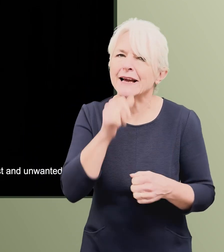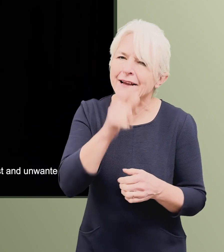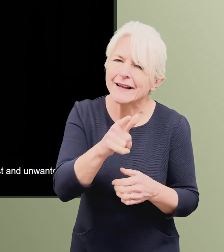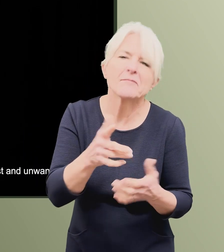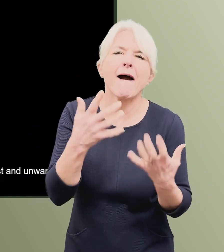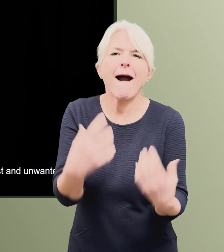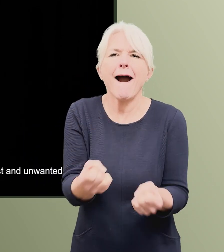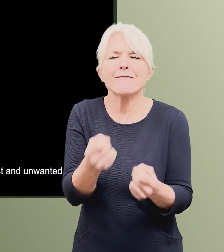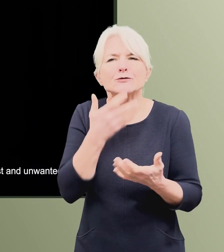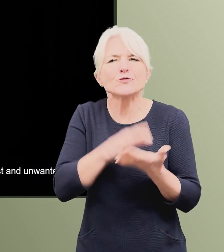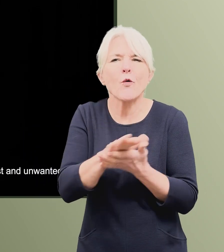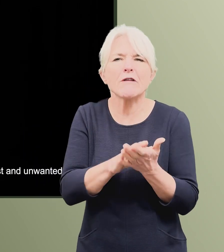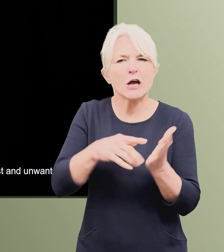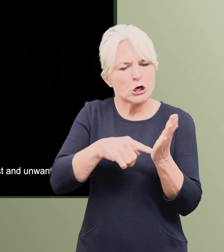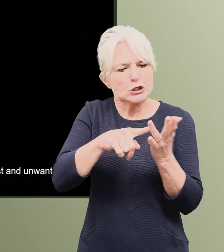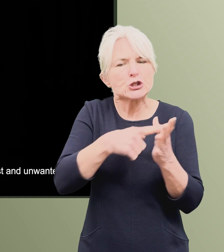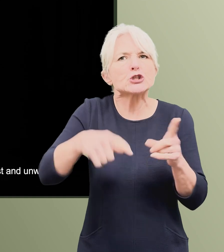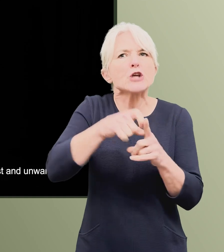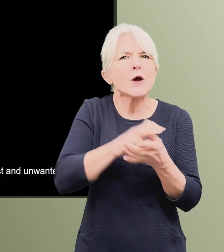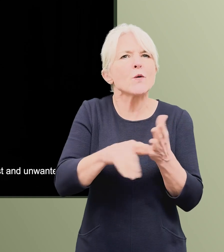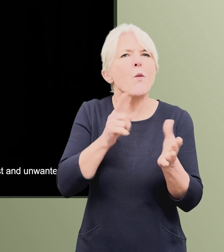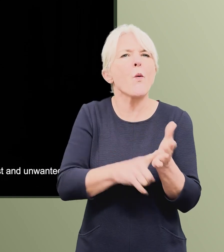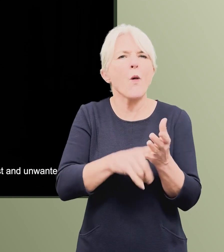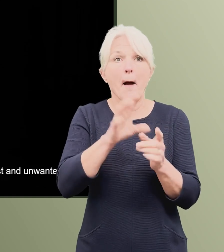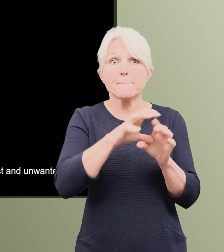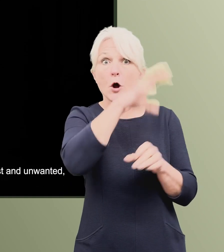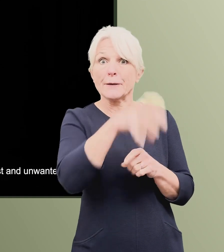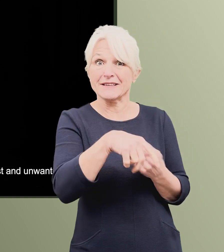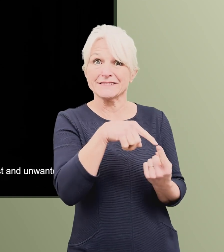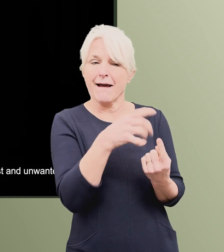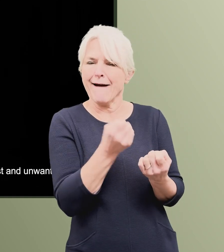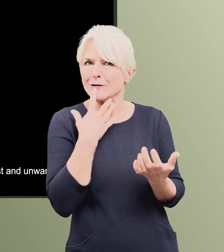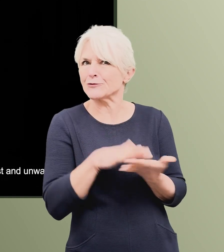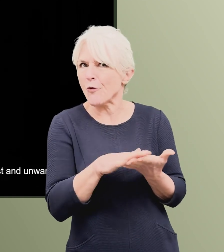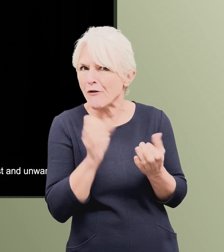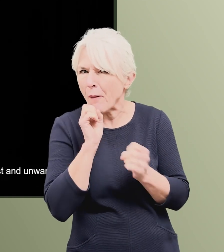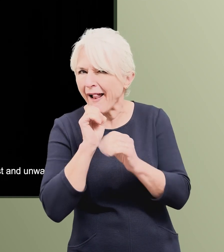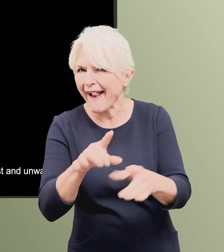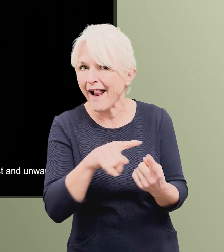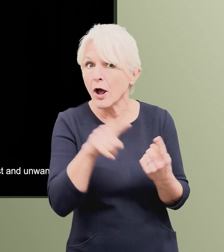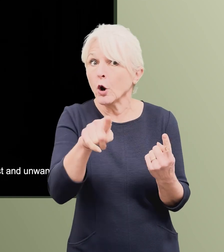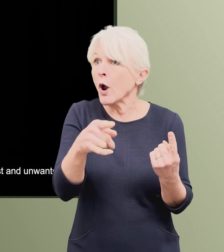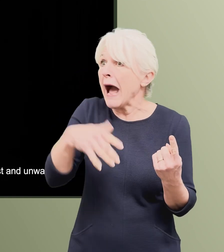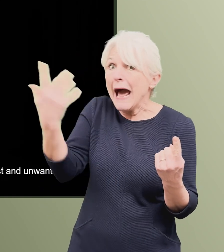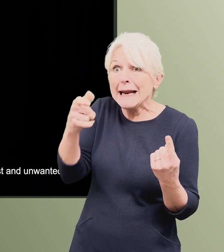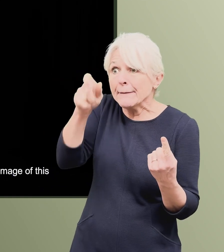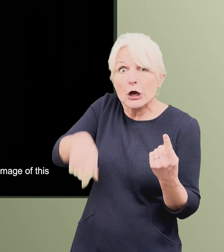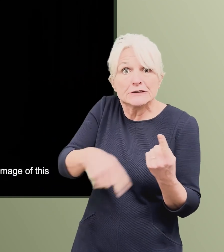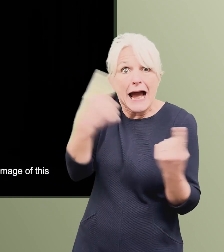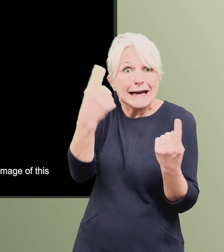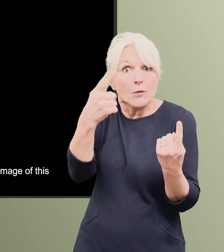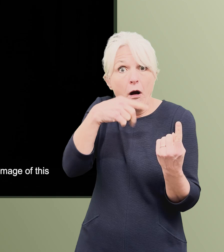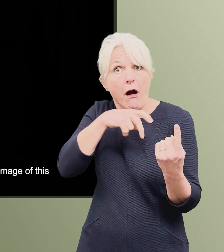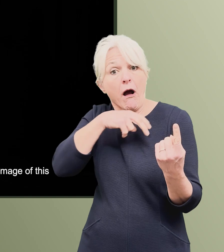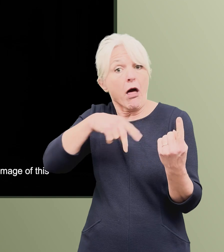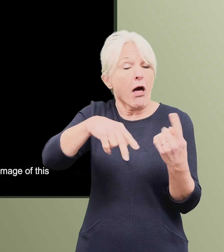you're a person wandering around there lost and unwanted, you'll get devoured and gorged up